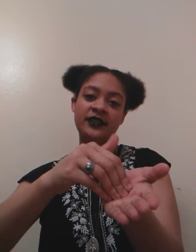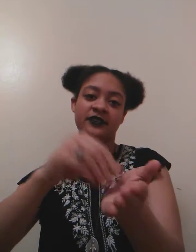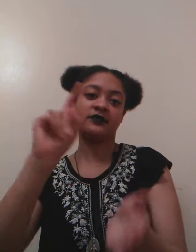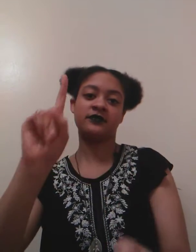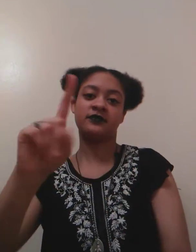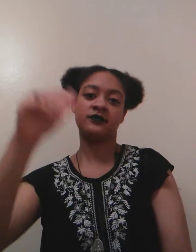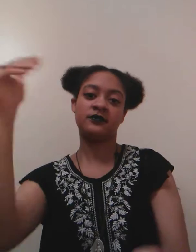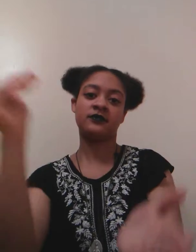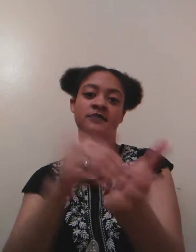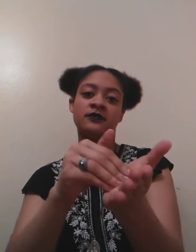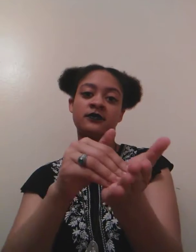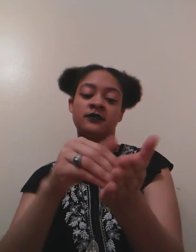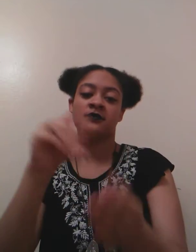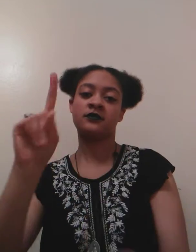down here.